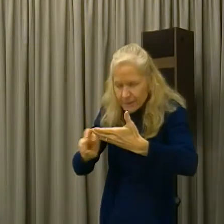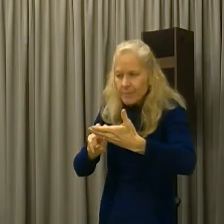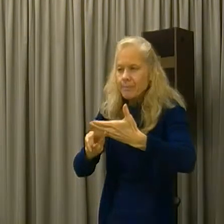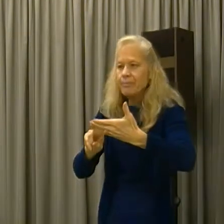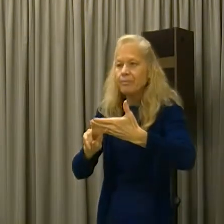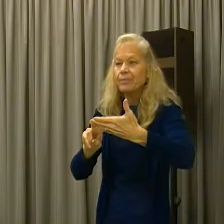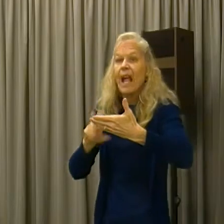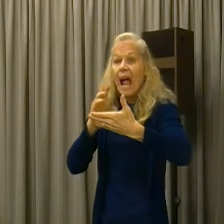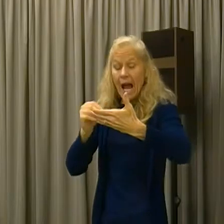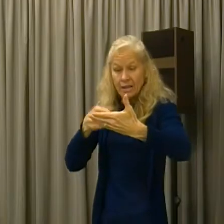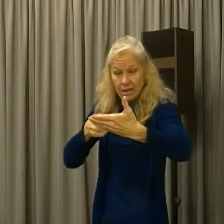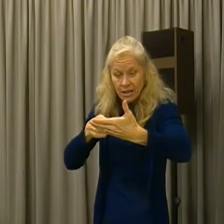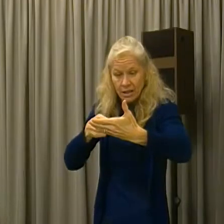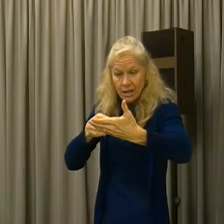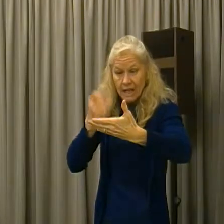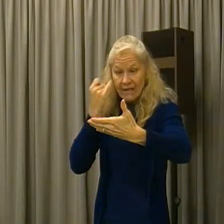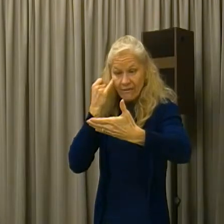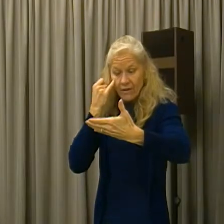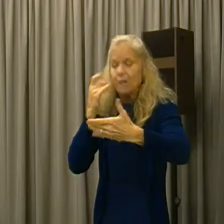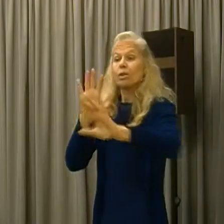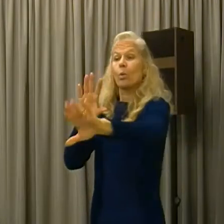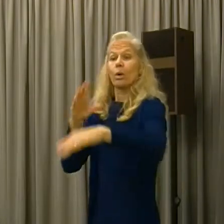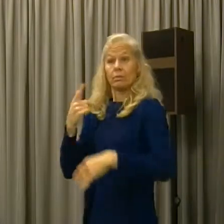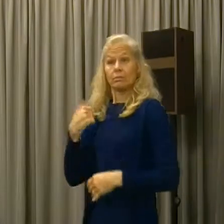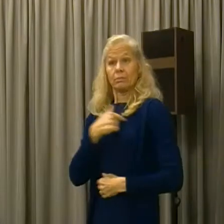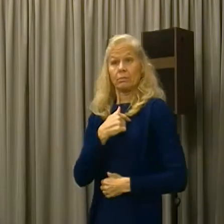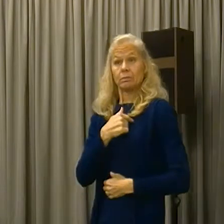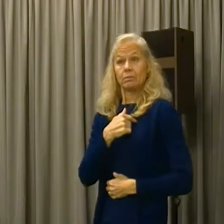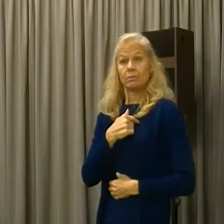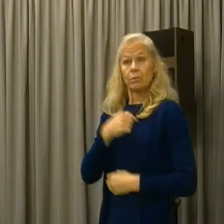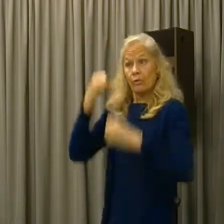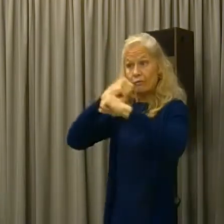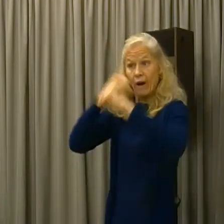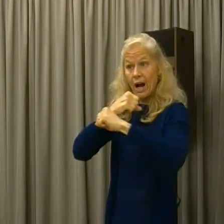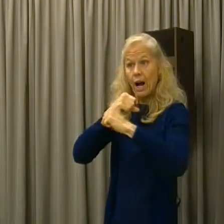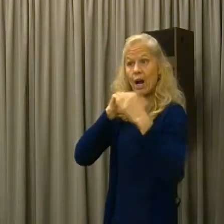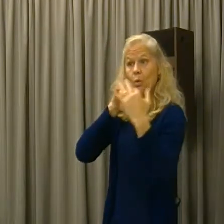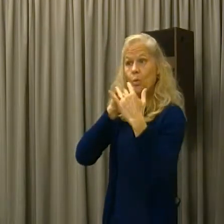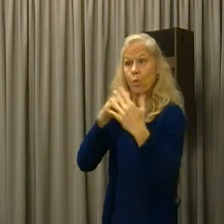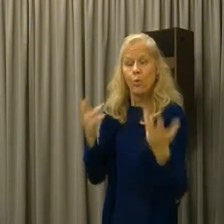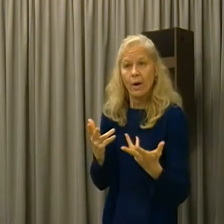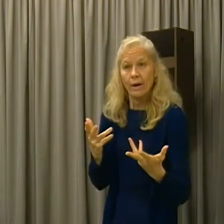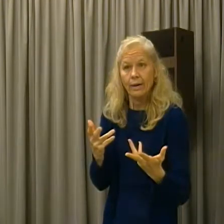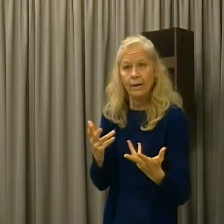what? The knowledge of God. Let me examine our thoughts